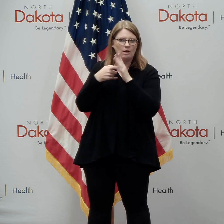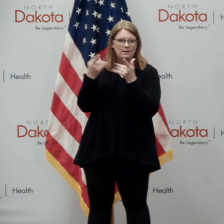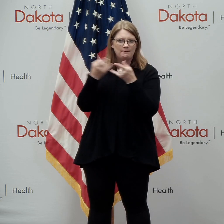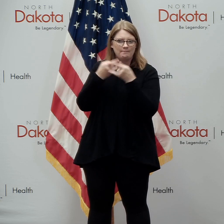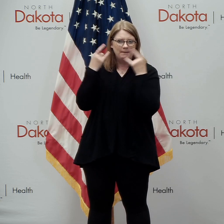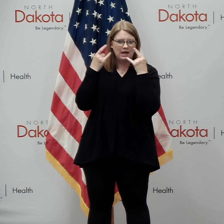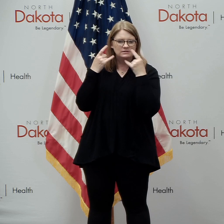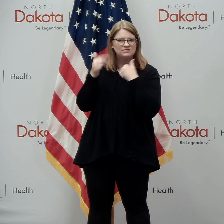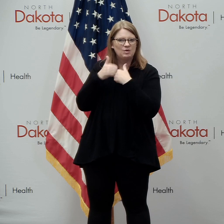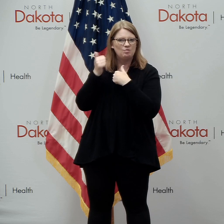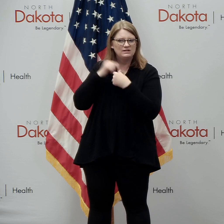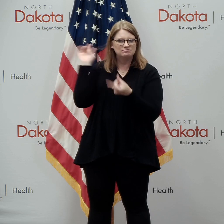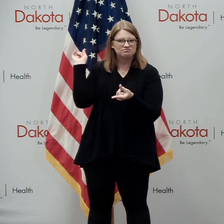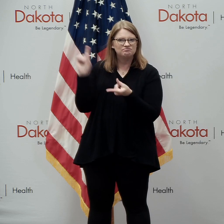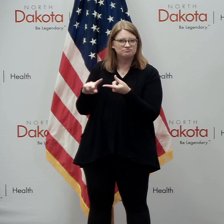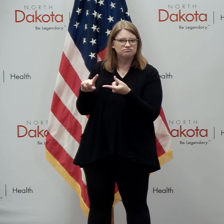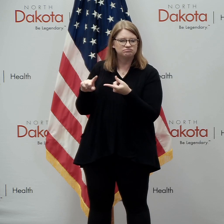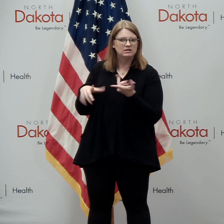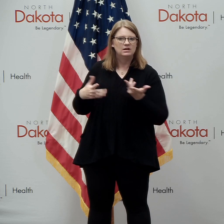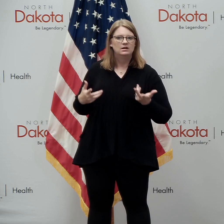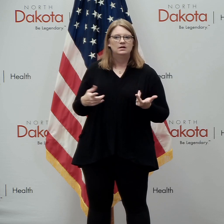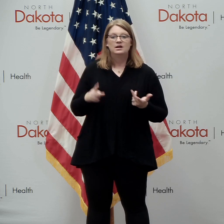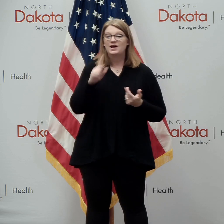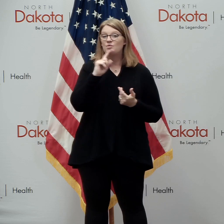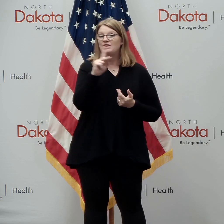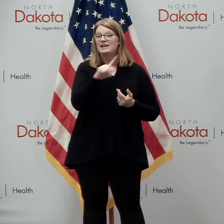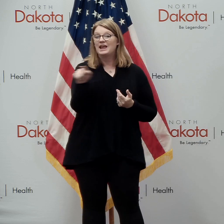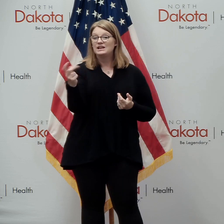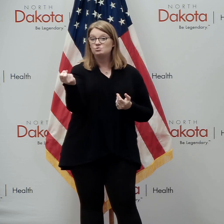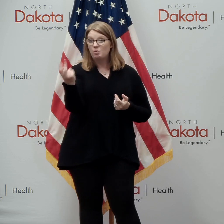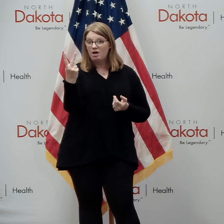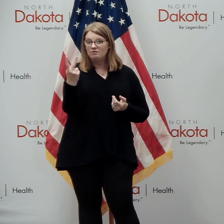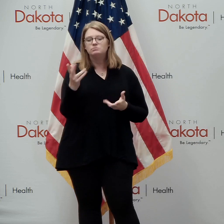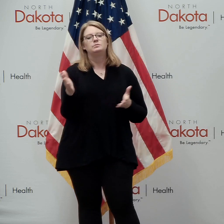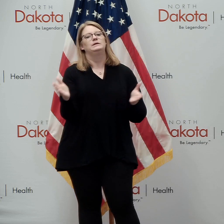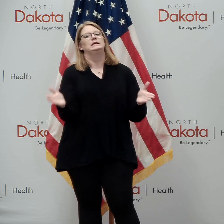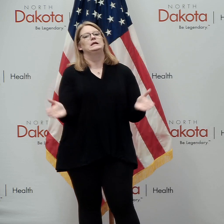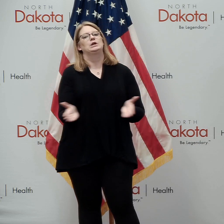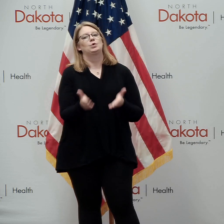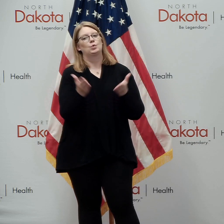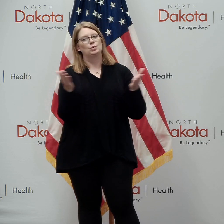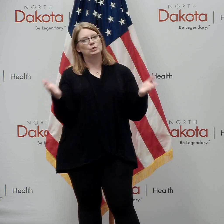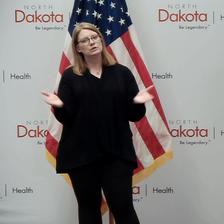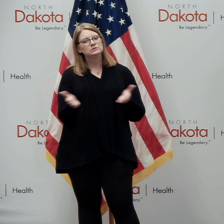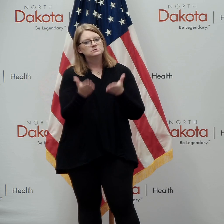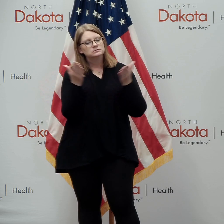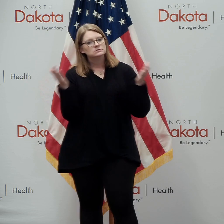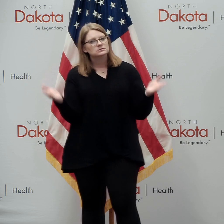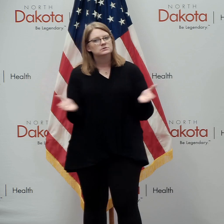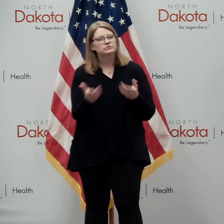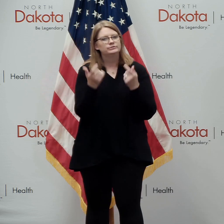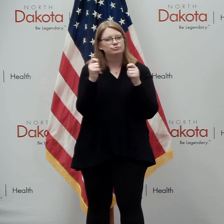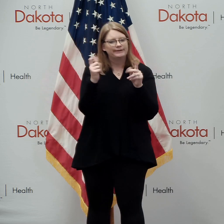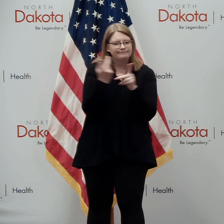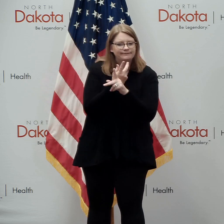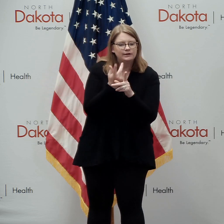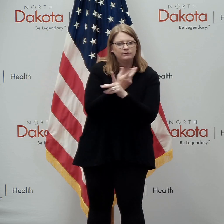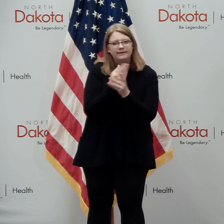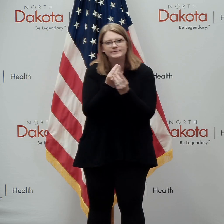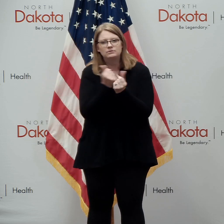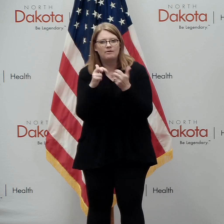risk reduction. And again, we encourage all of K-12 to keep looking at those potential solutions as we work to